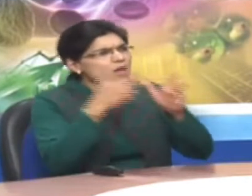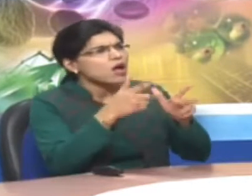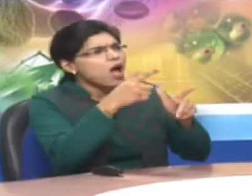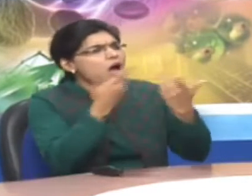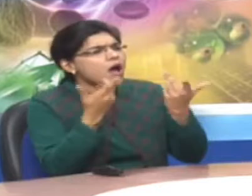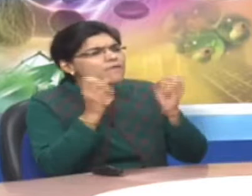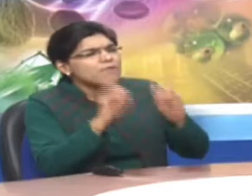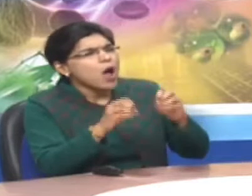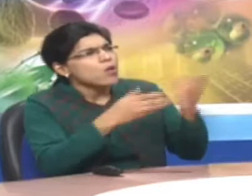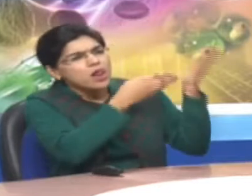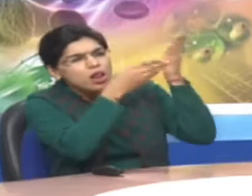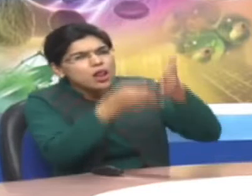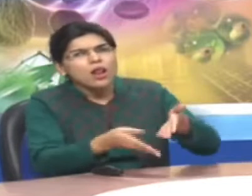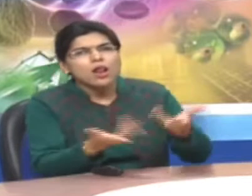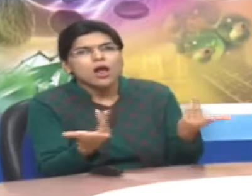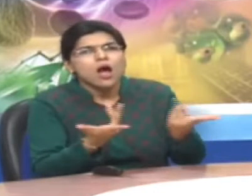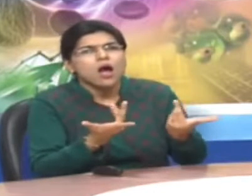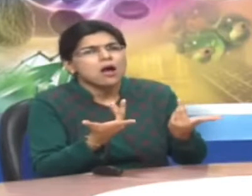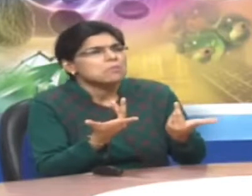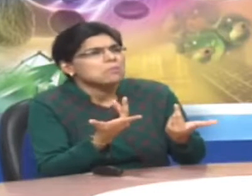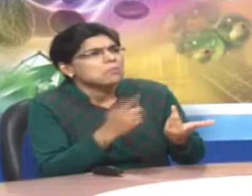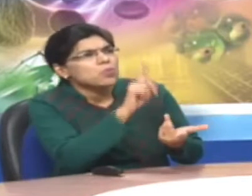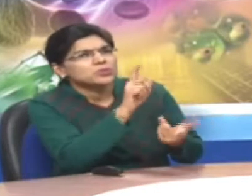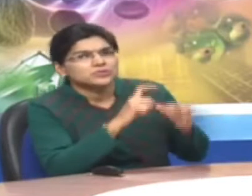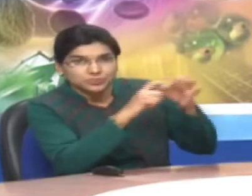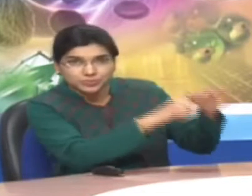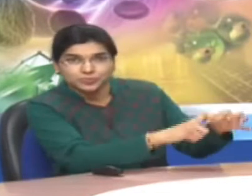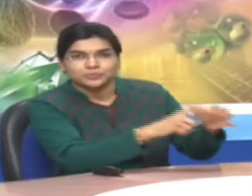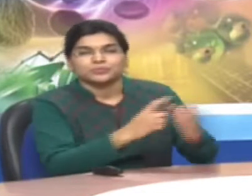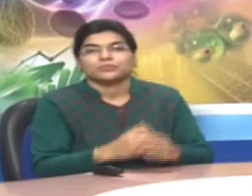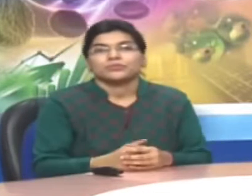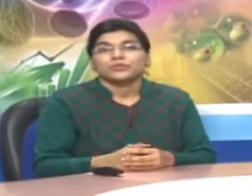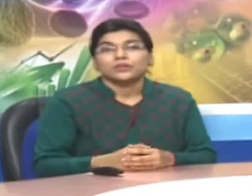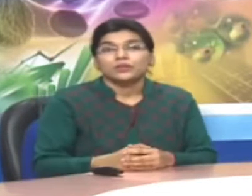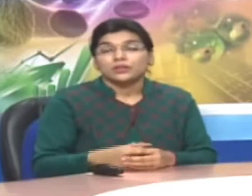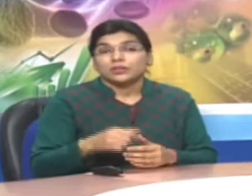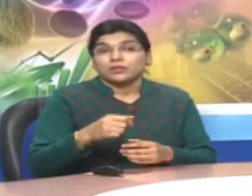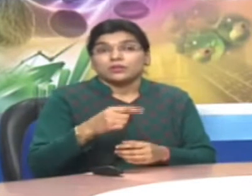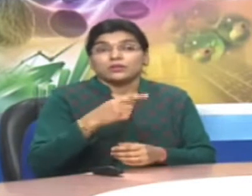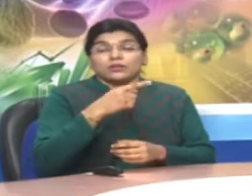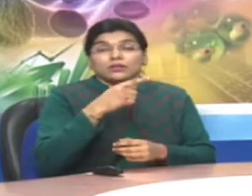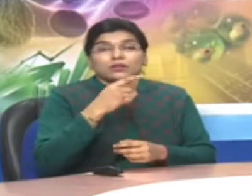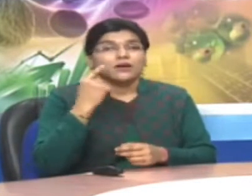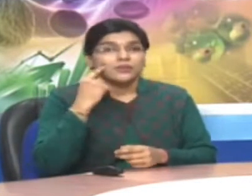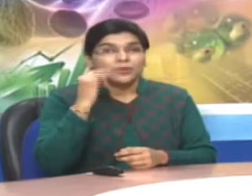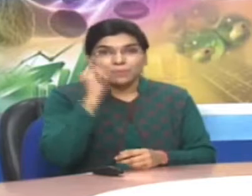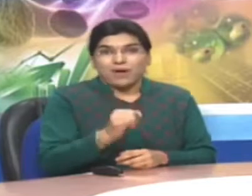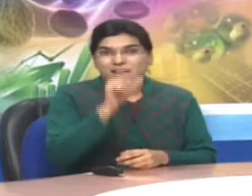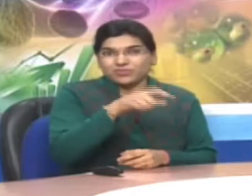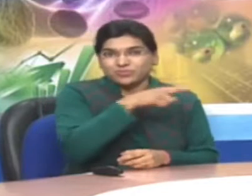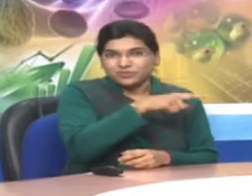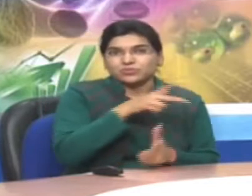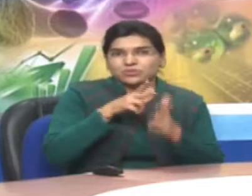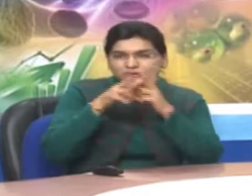Gerard says, and this is why dodging has brought you. This is where it has brought